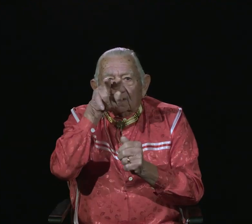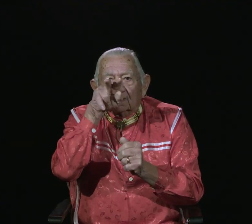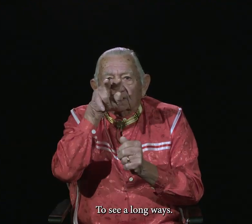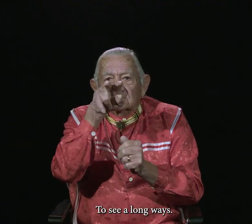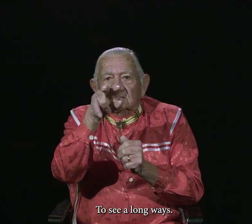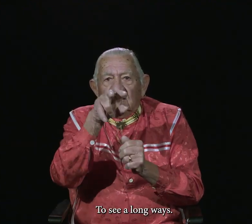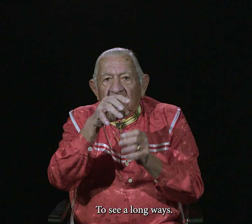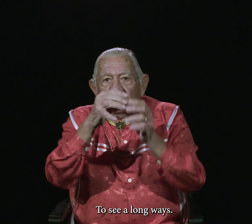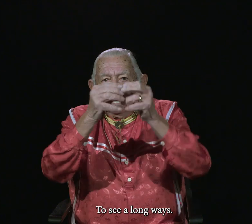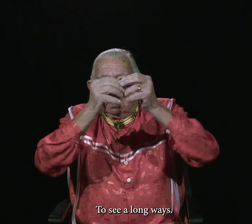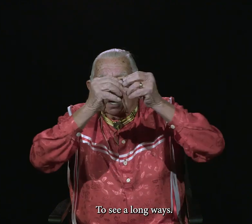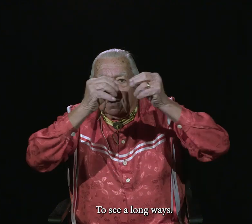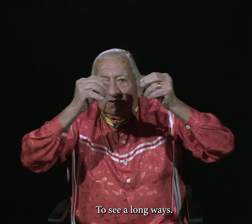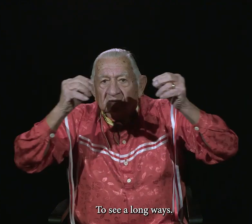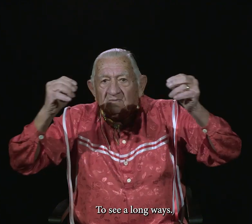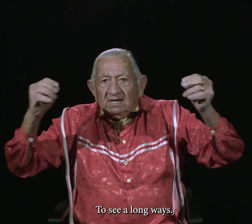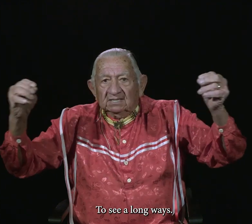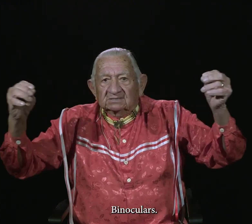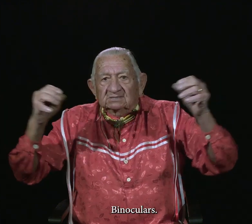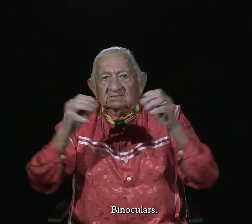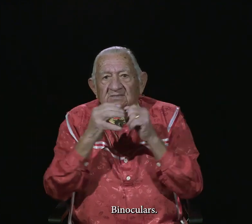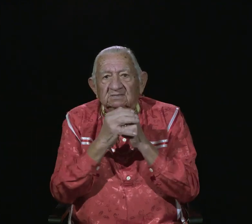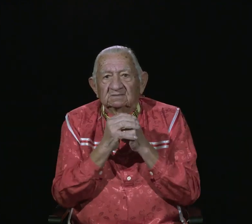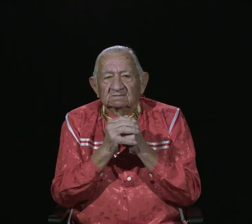To see a long ways.